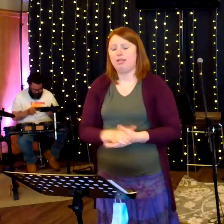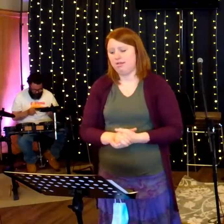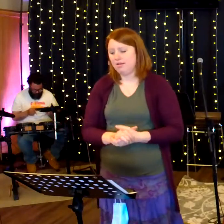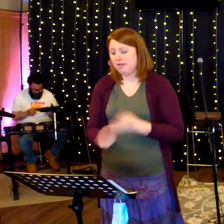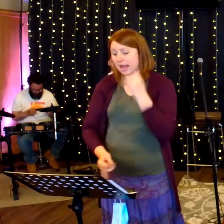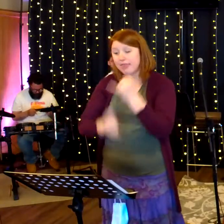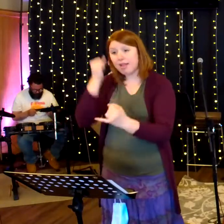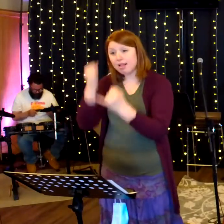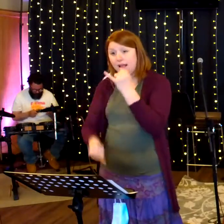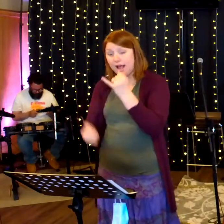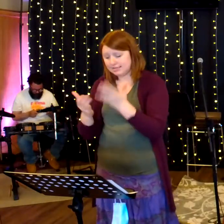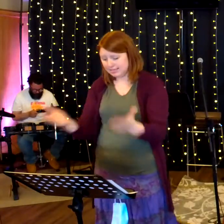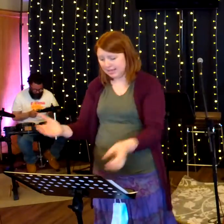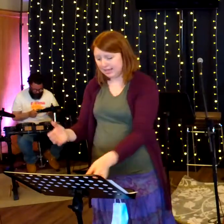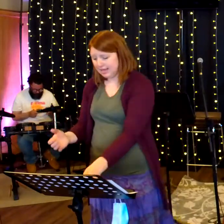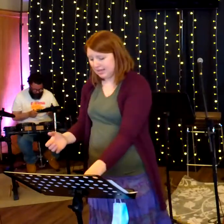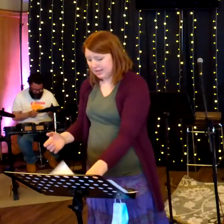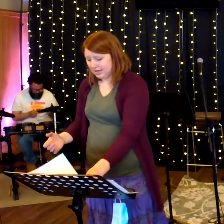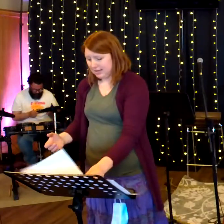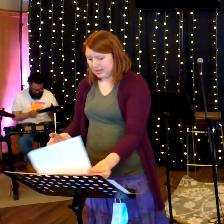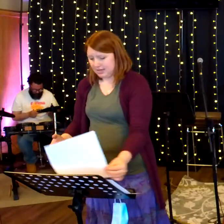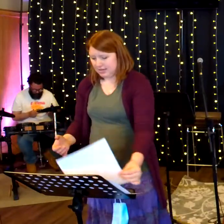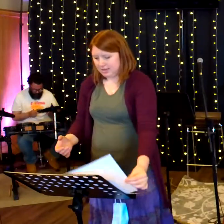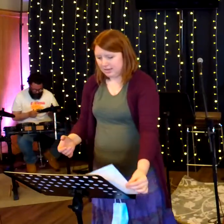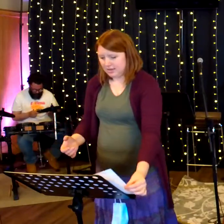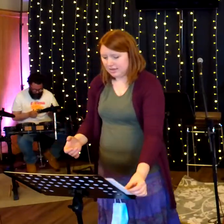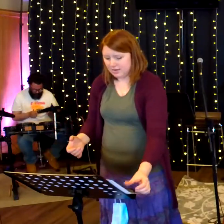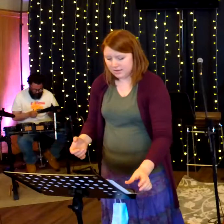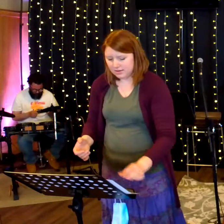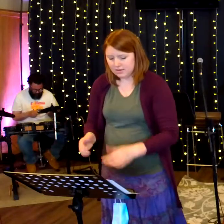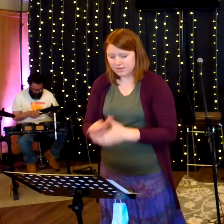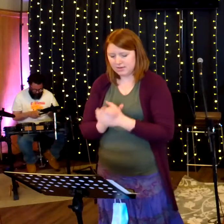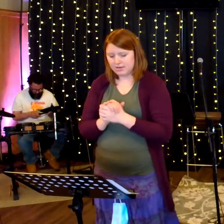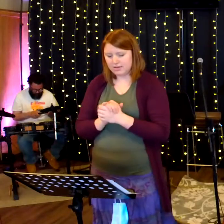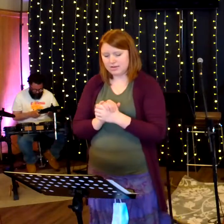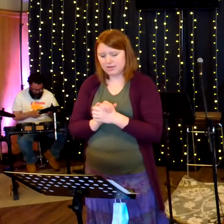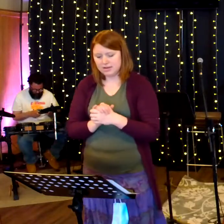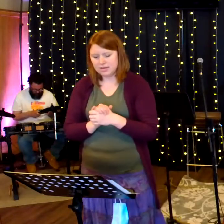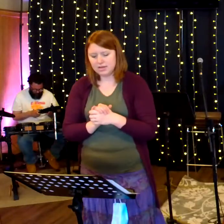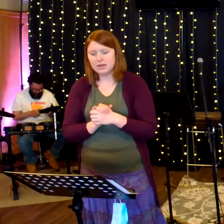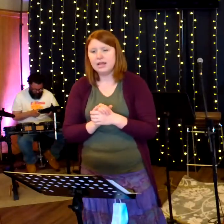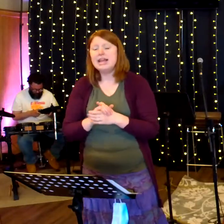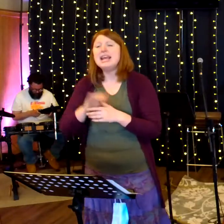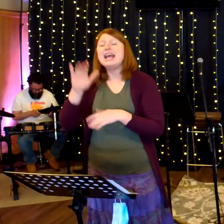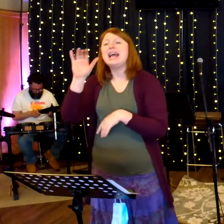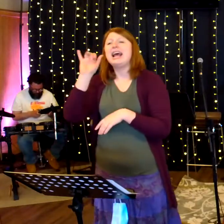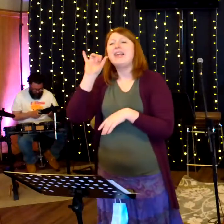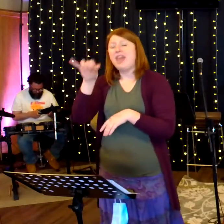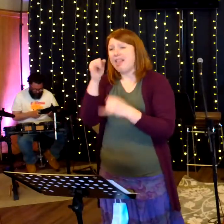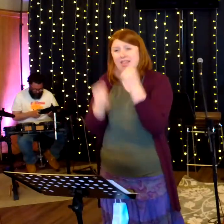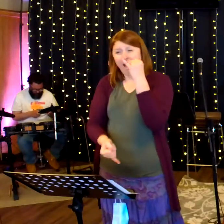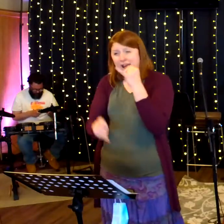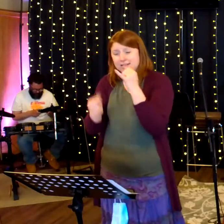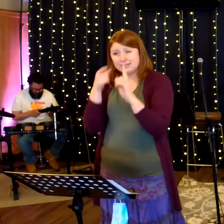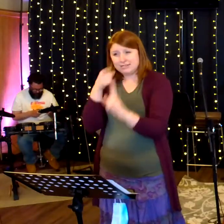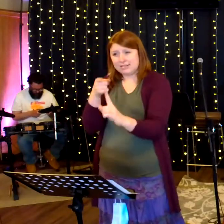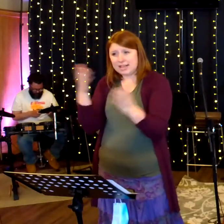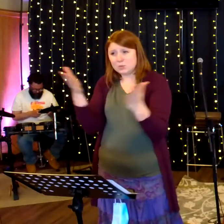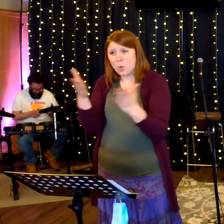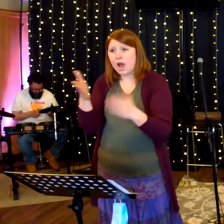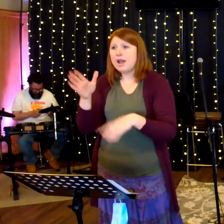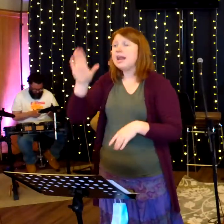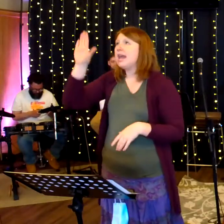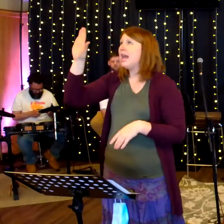looking at the Easter story from Jesus' perspective. And that is that his work on the cross is